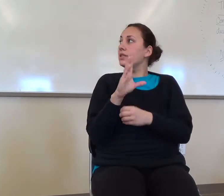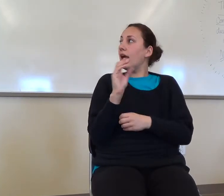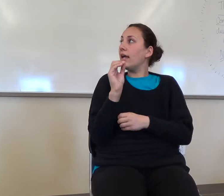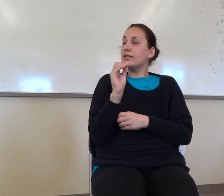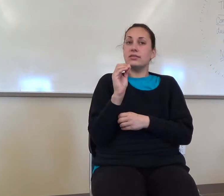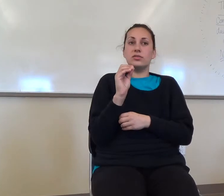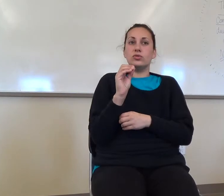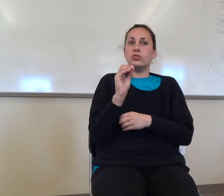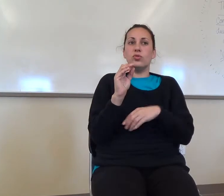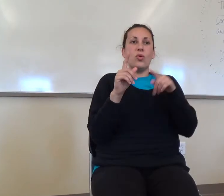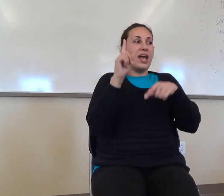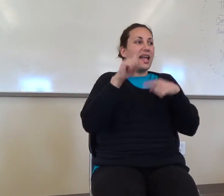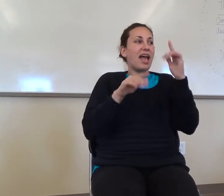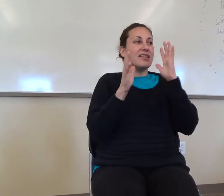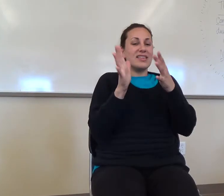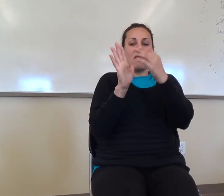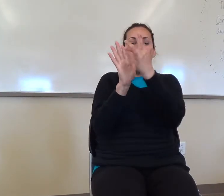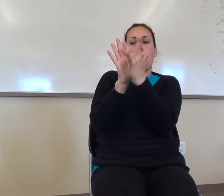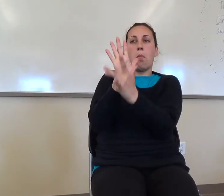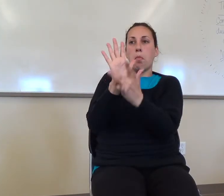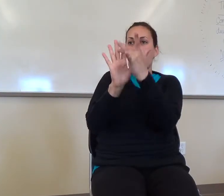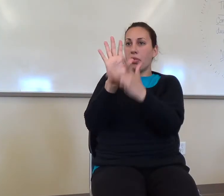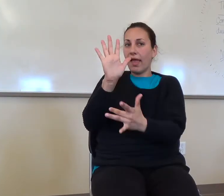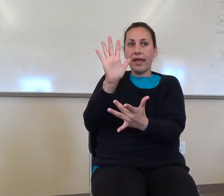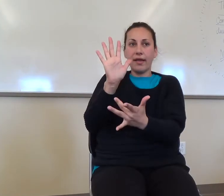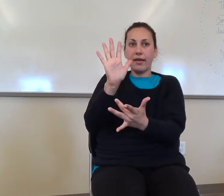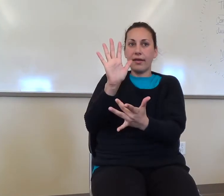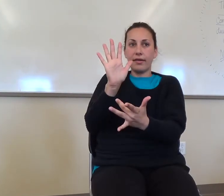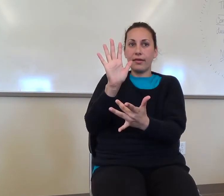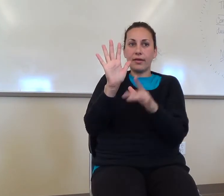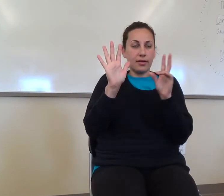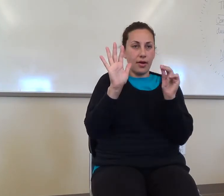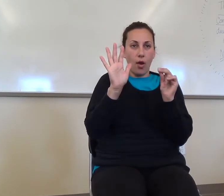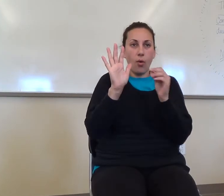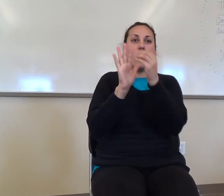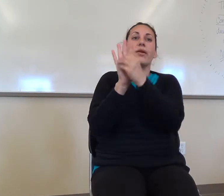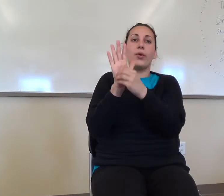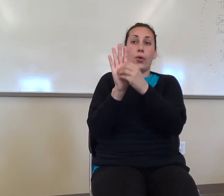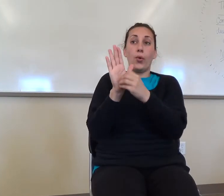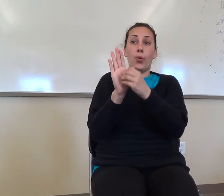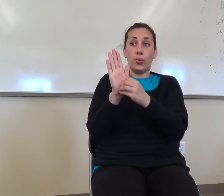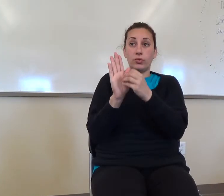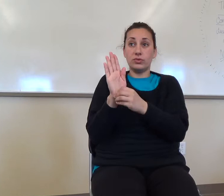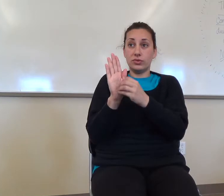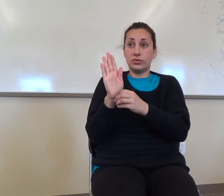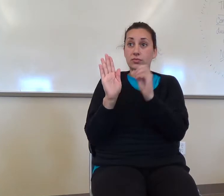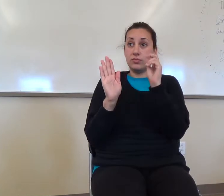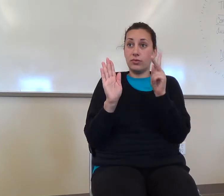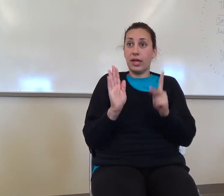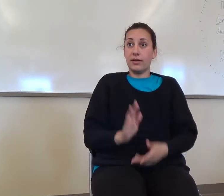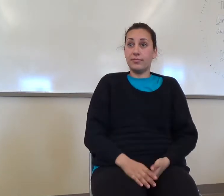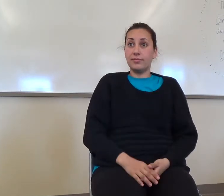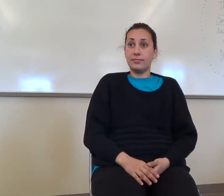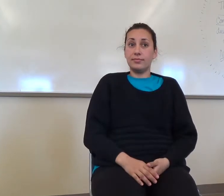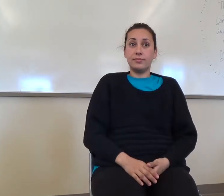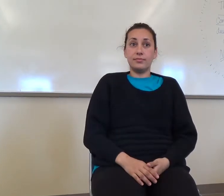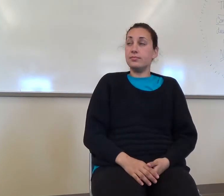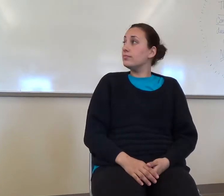write over here. Otherwise, I could just say, do exercise 10 on page 386, and you could just write down